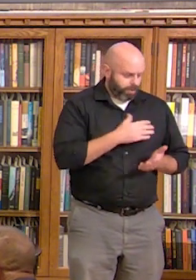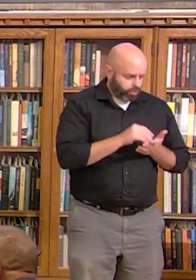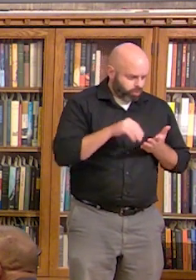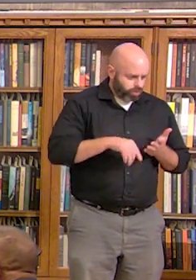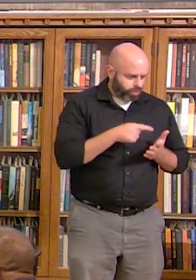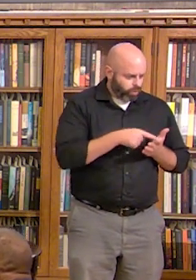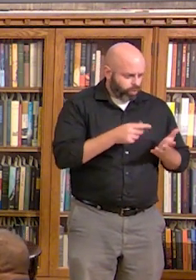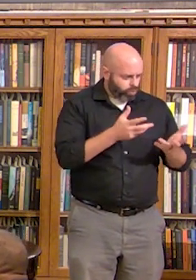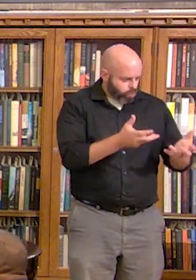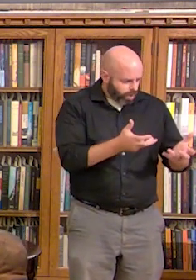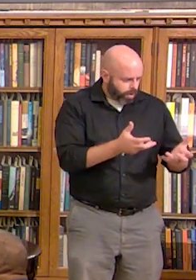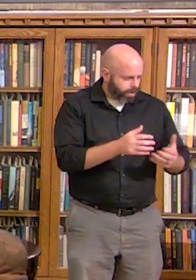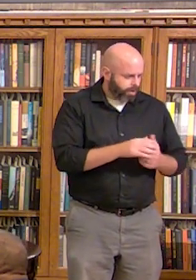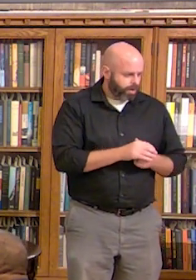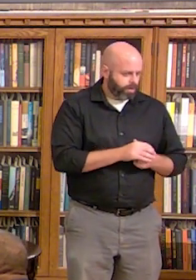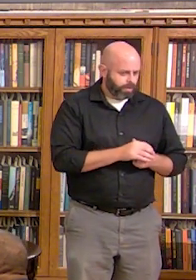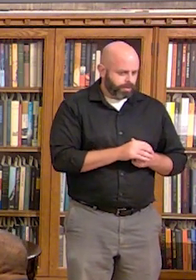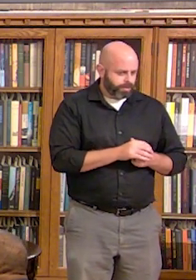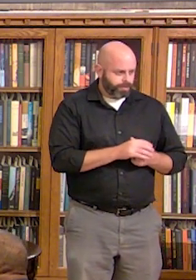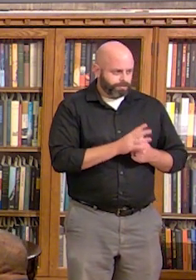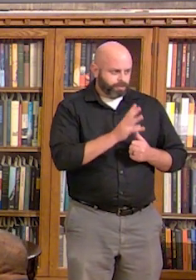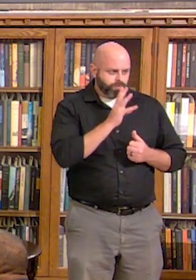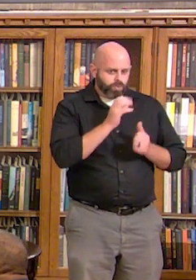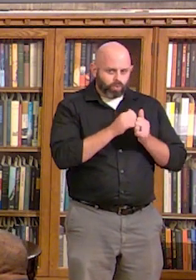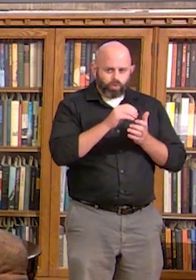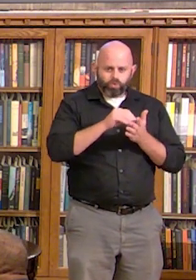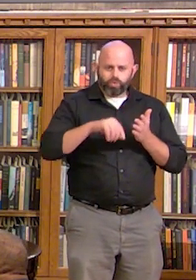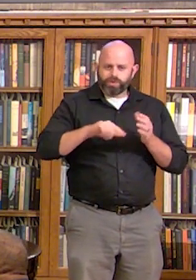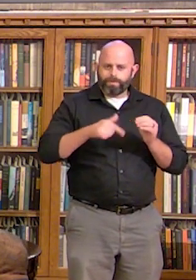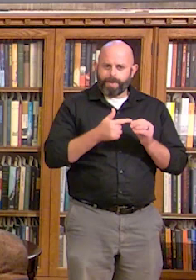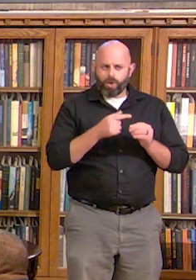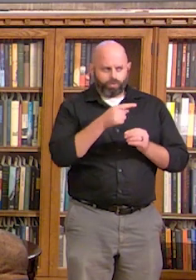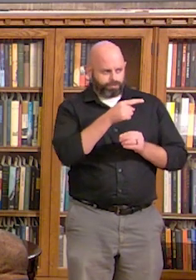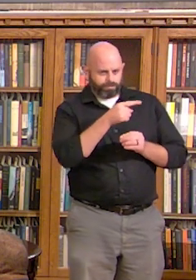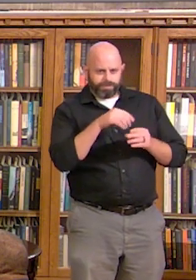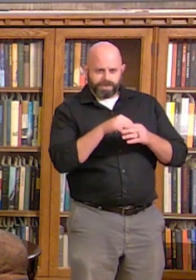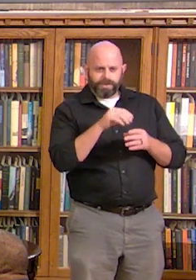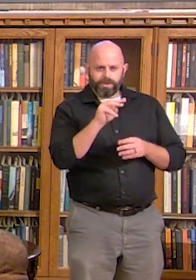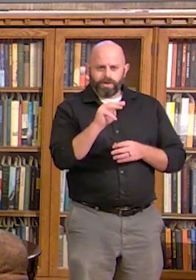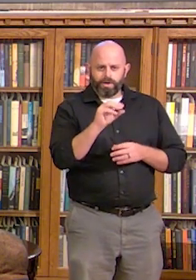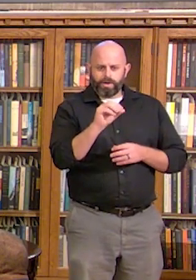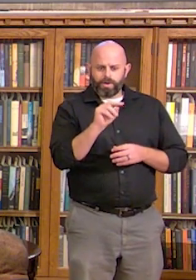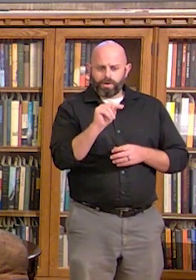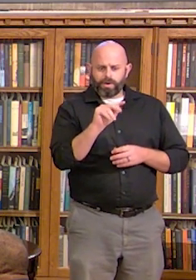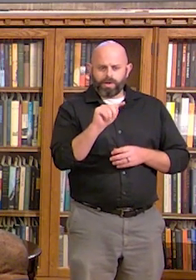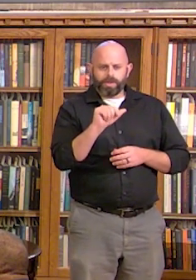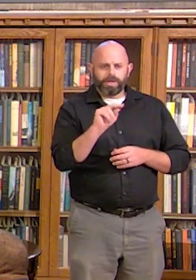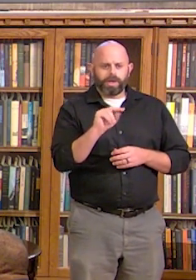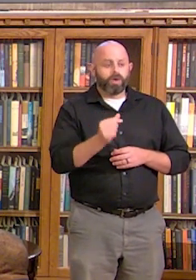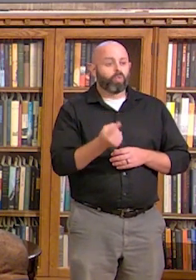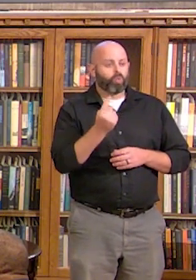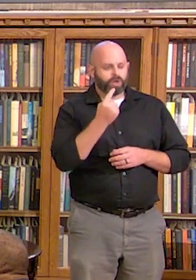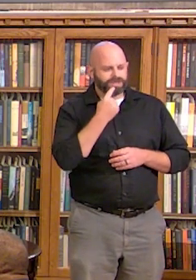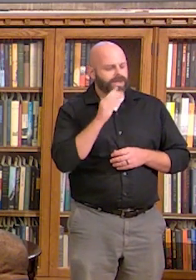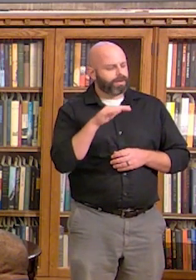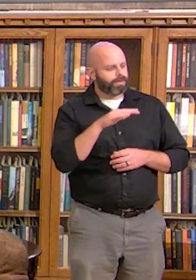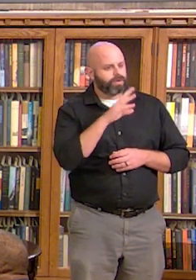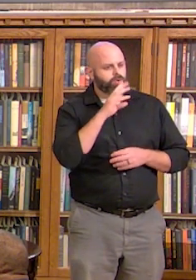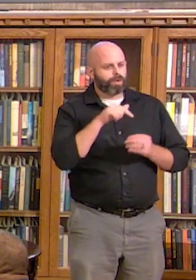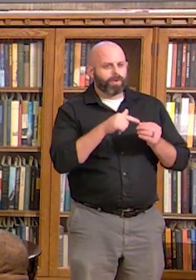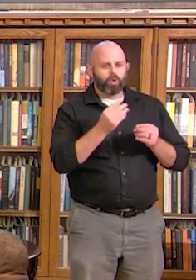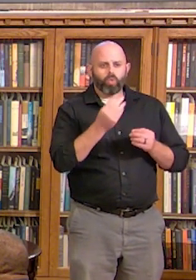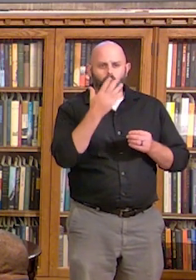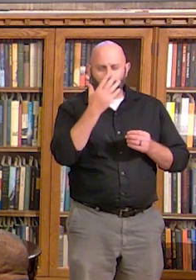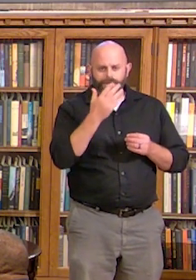to um talk to the students at Cindy Montana about one my students said well let's talk about white